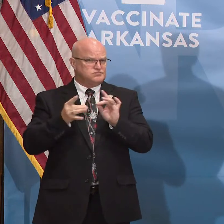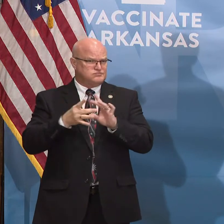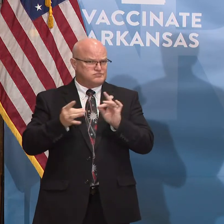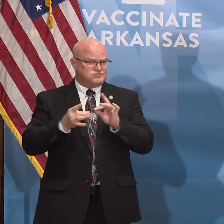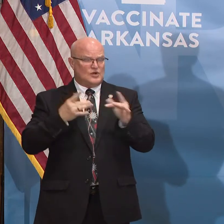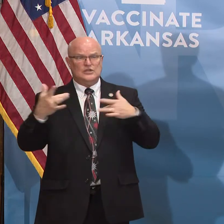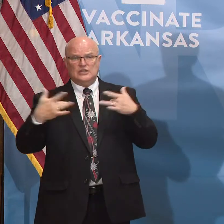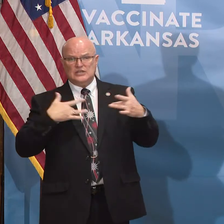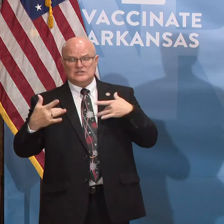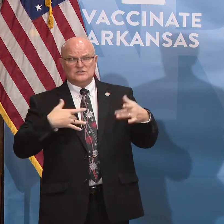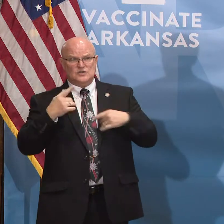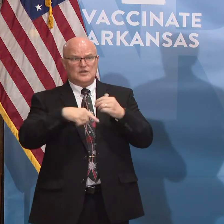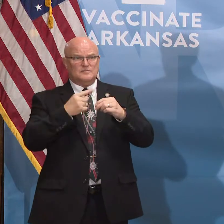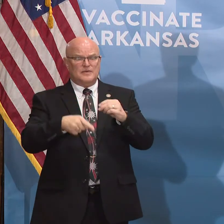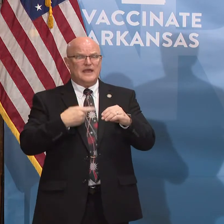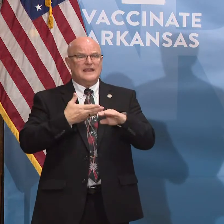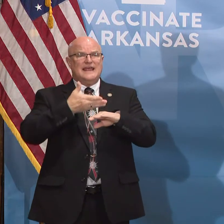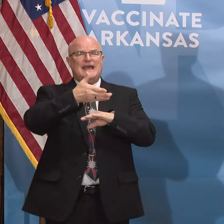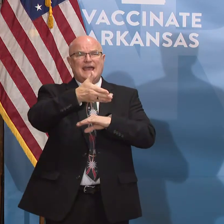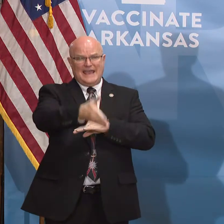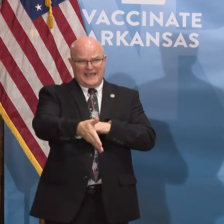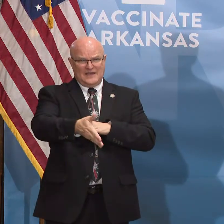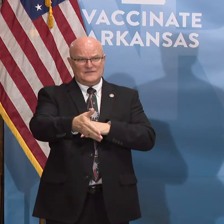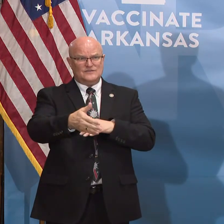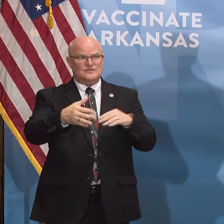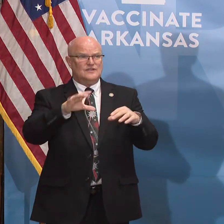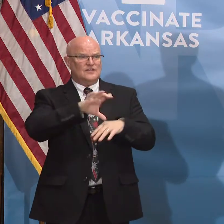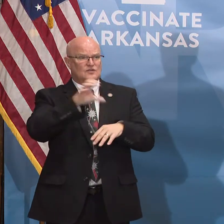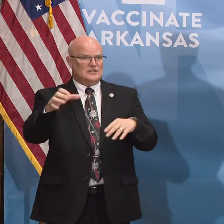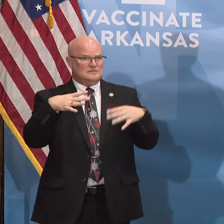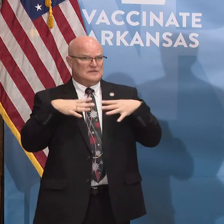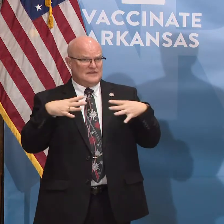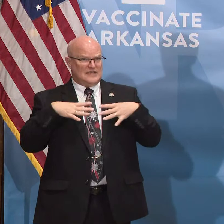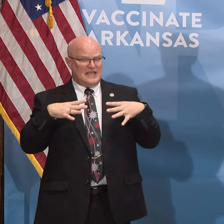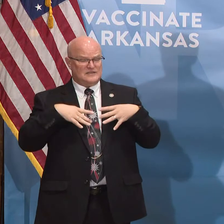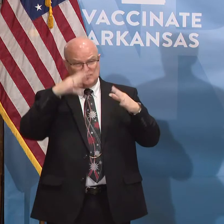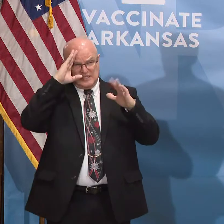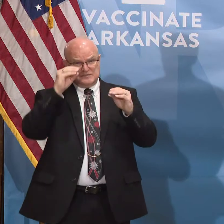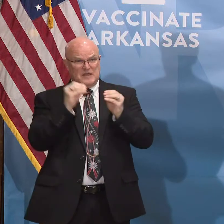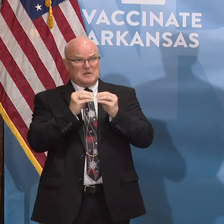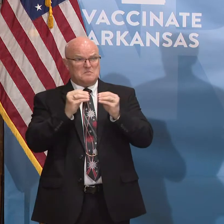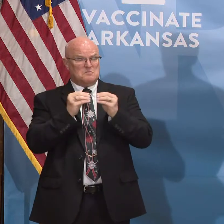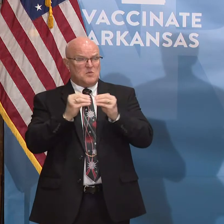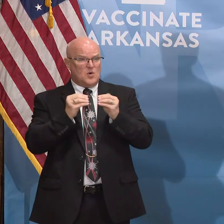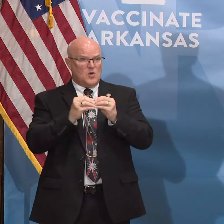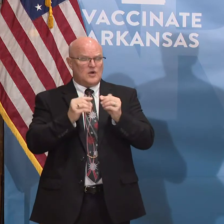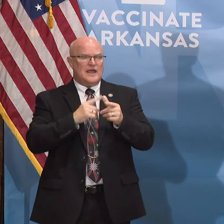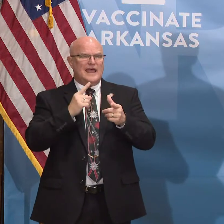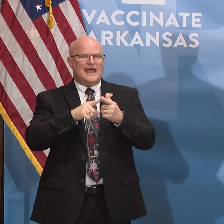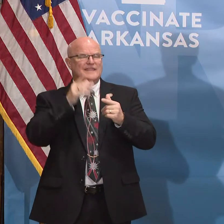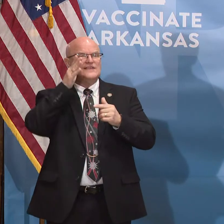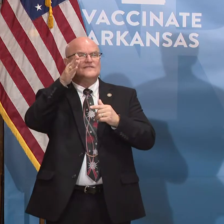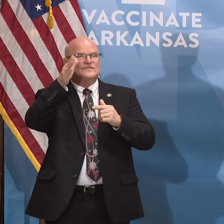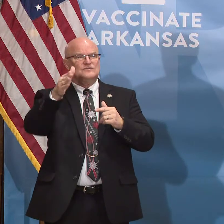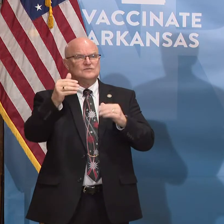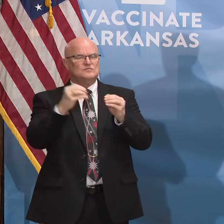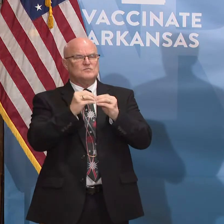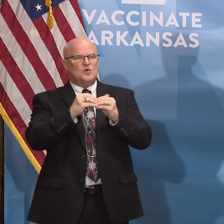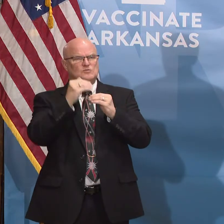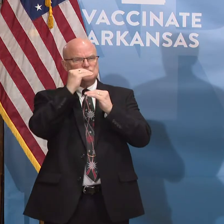and seeing an increase in cases in youth? And do you anticipate more regulations in schools once they go